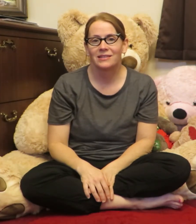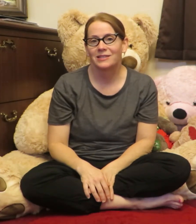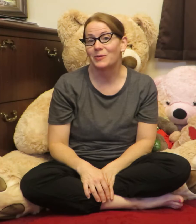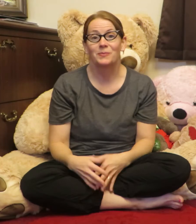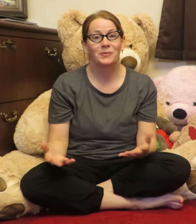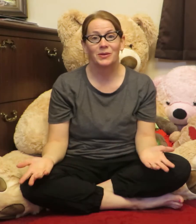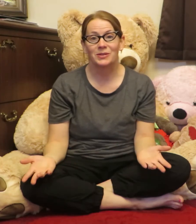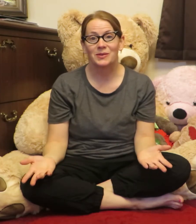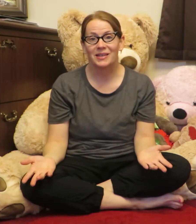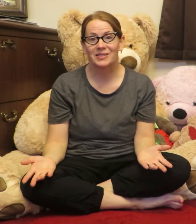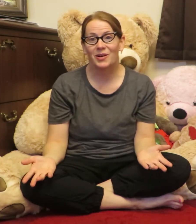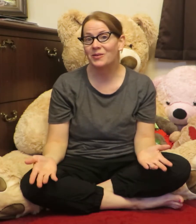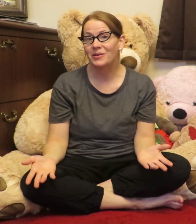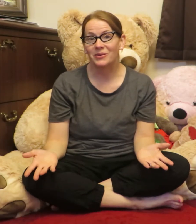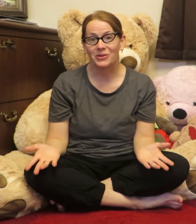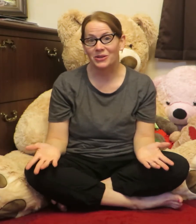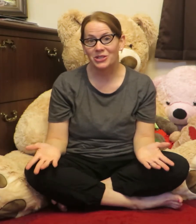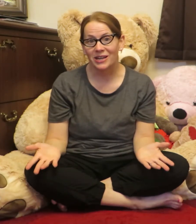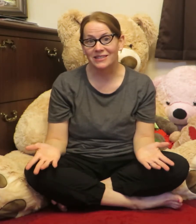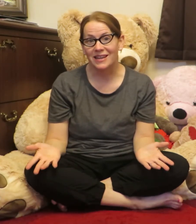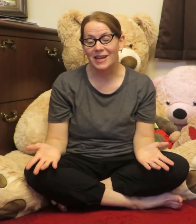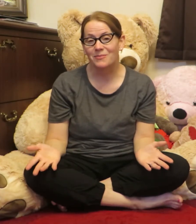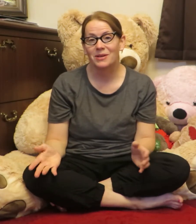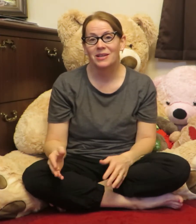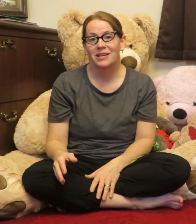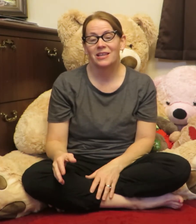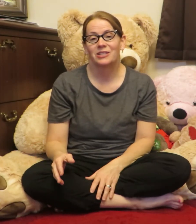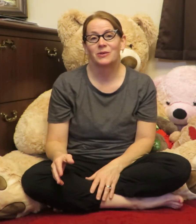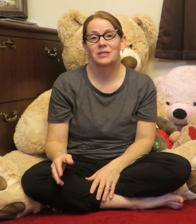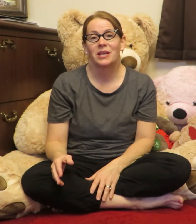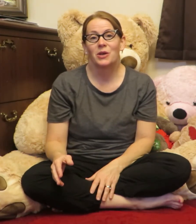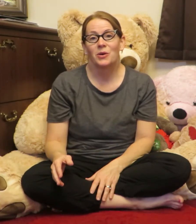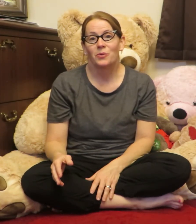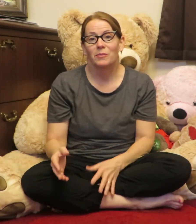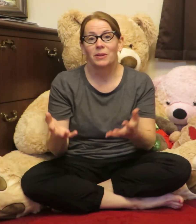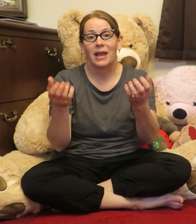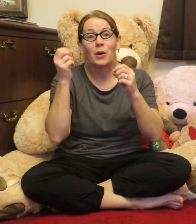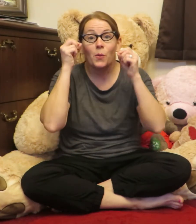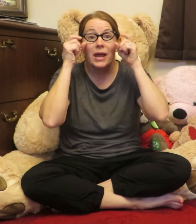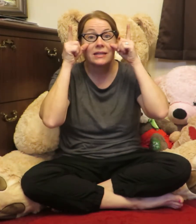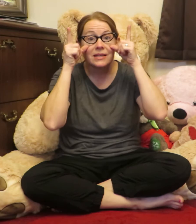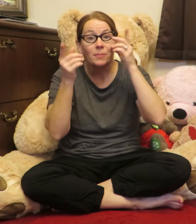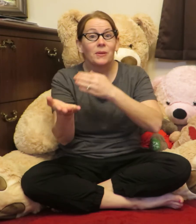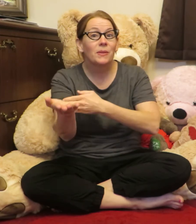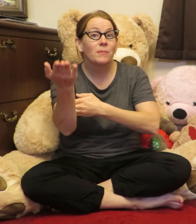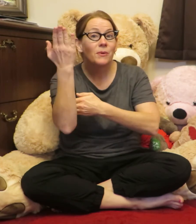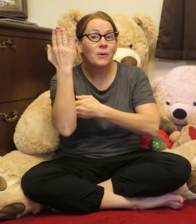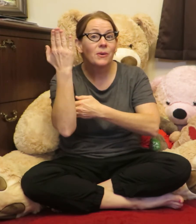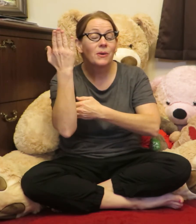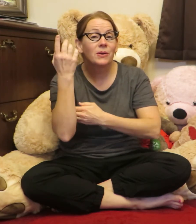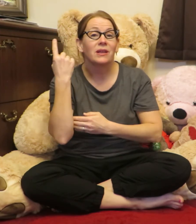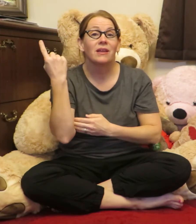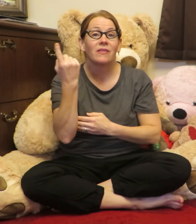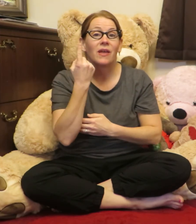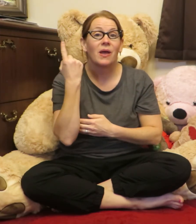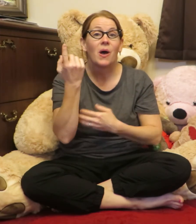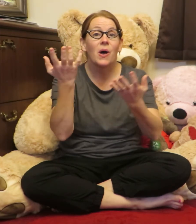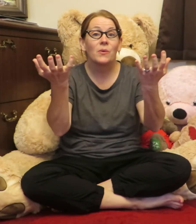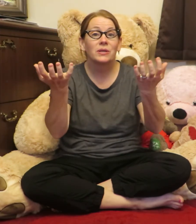So, you can do that song with your child's name. And so it's, when blank wakes up in the morning, they always